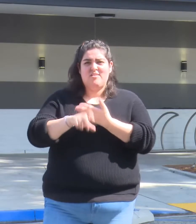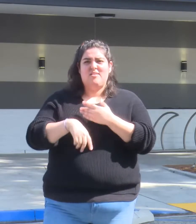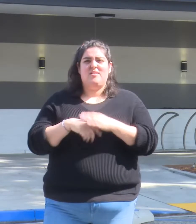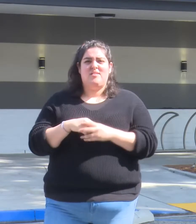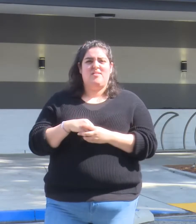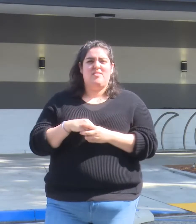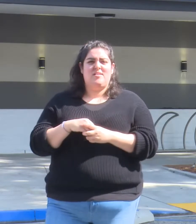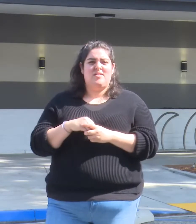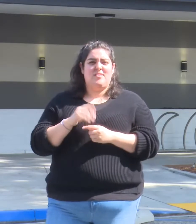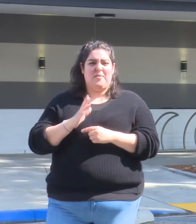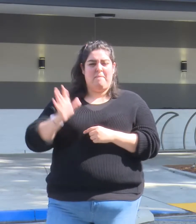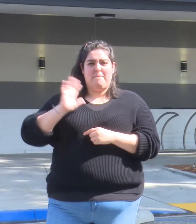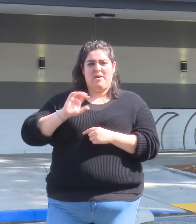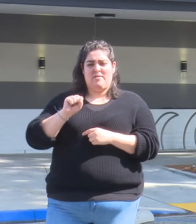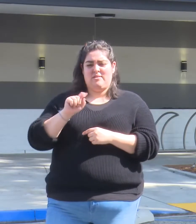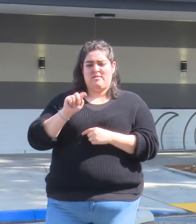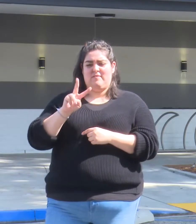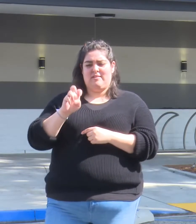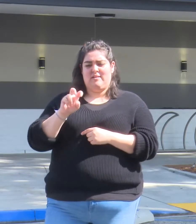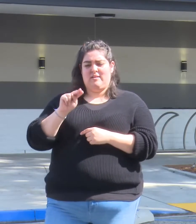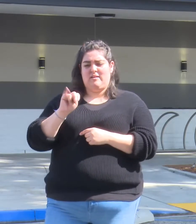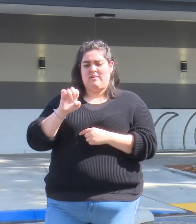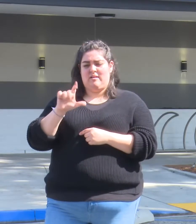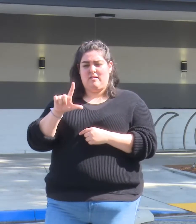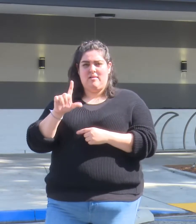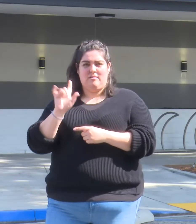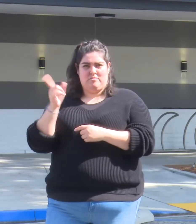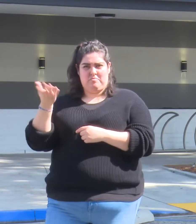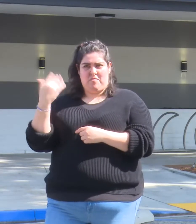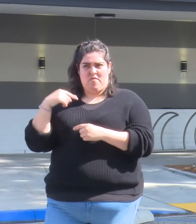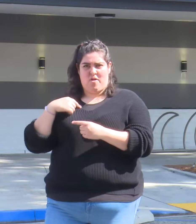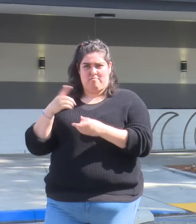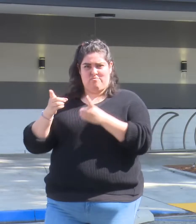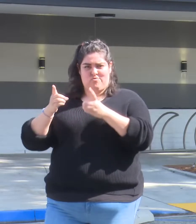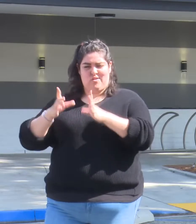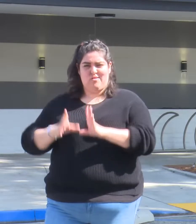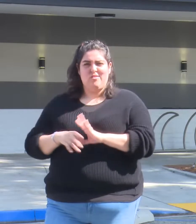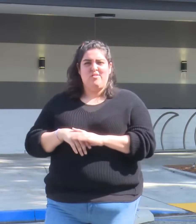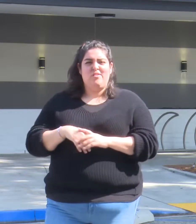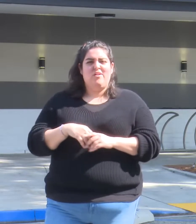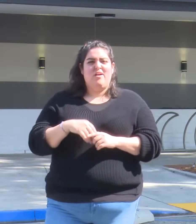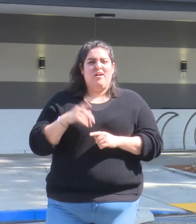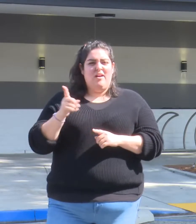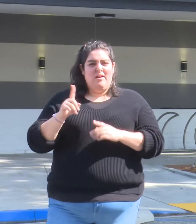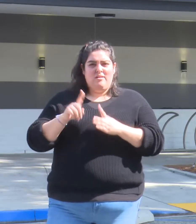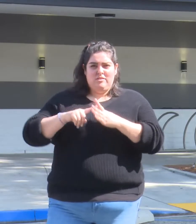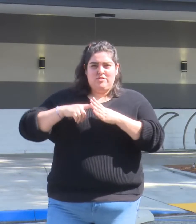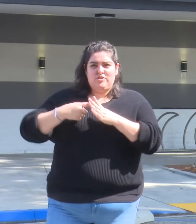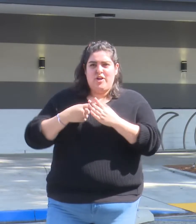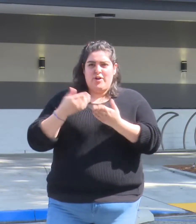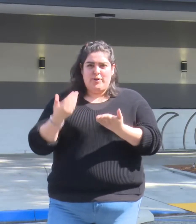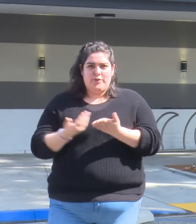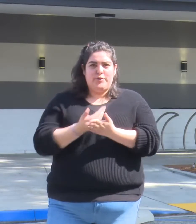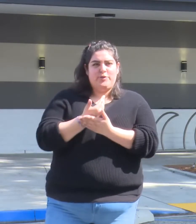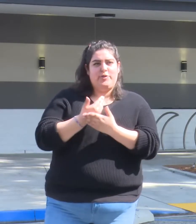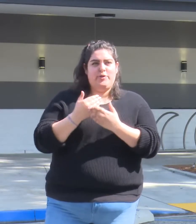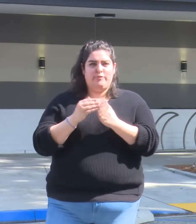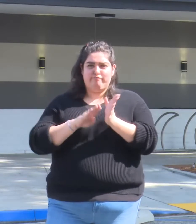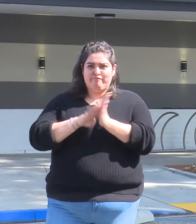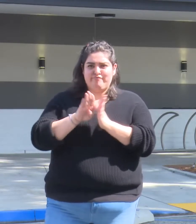program, back when Steve Neal was in office, they worked together and brought some of the initial investments that set the stage for the Uptown Renaissance. This thing's really wearing